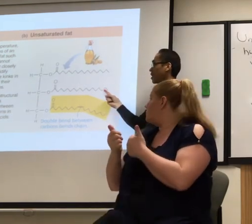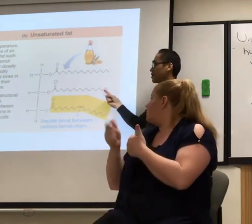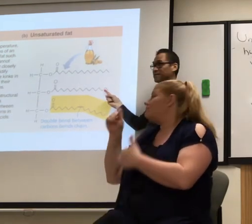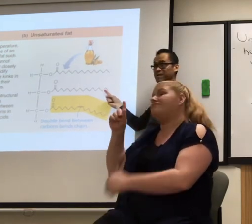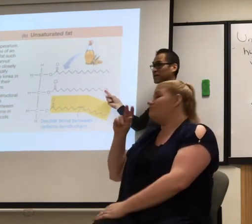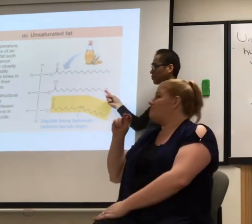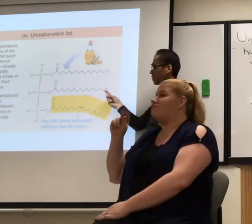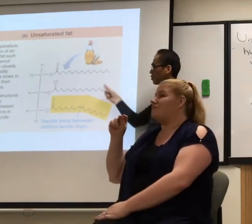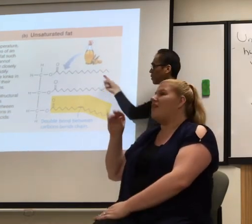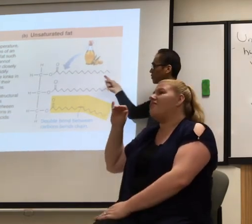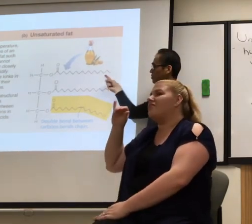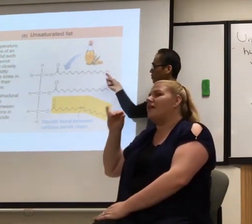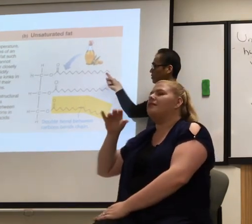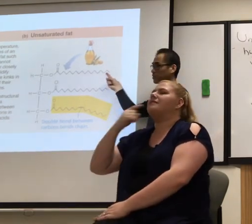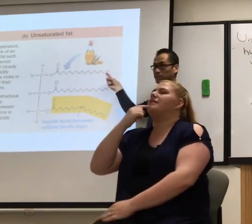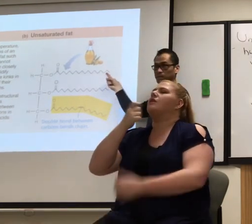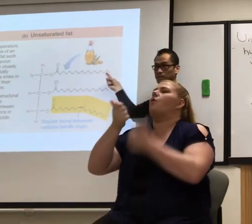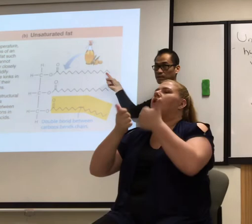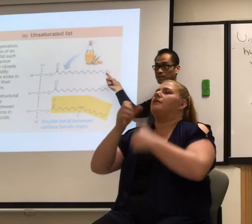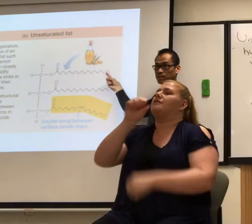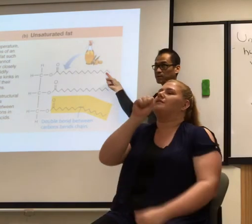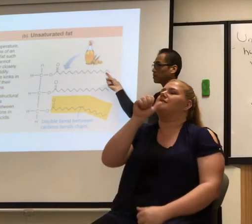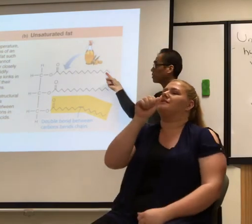No, it's not. This is saturated. What about this one?